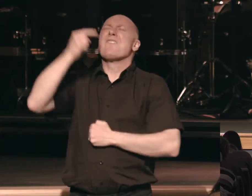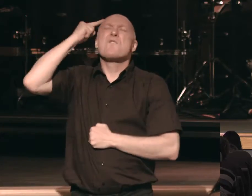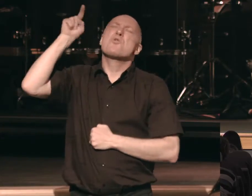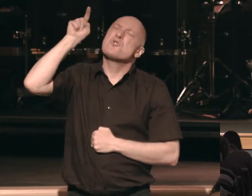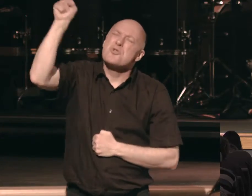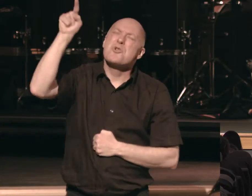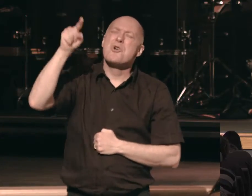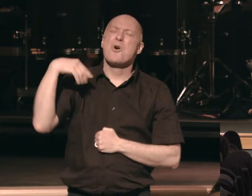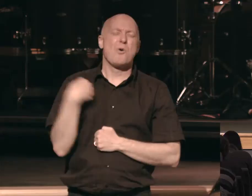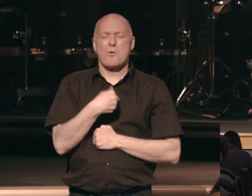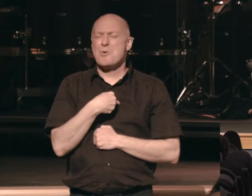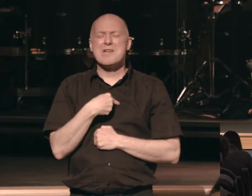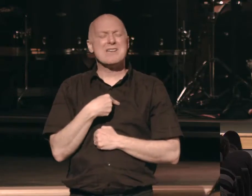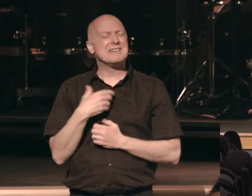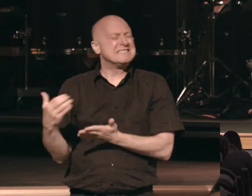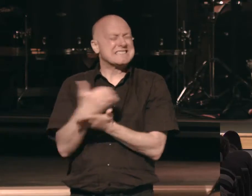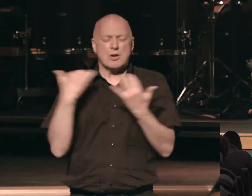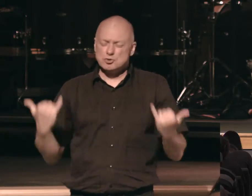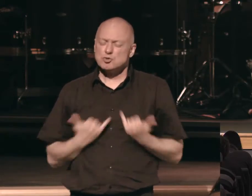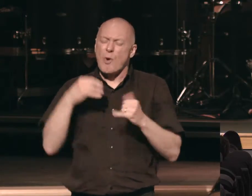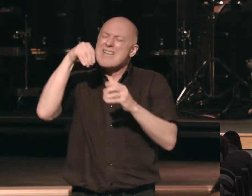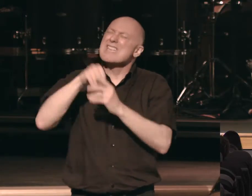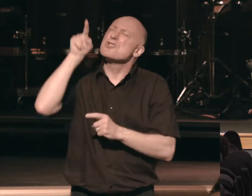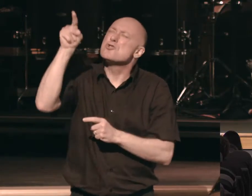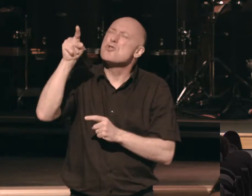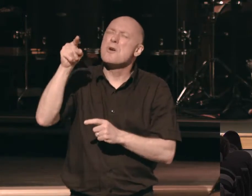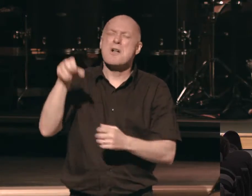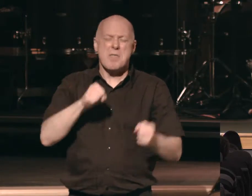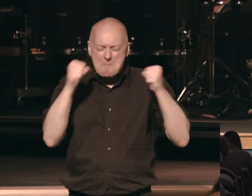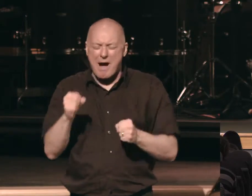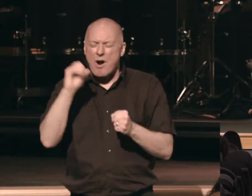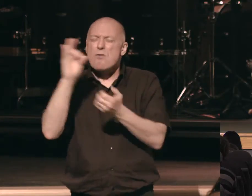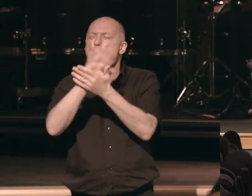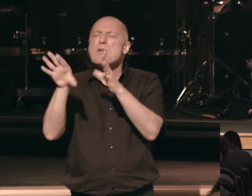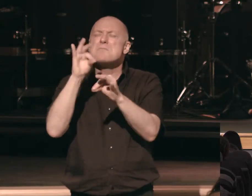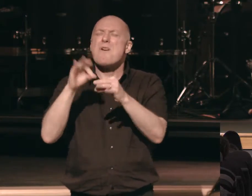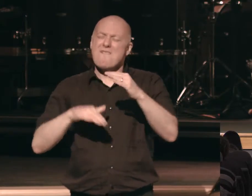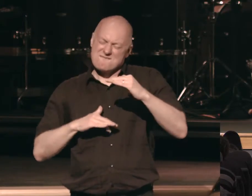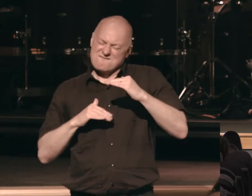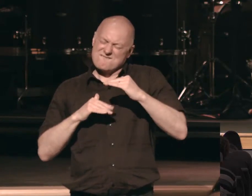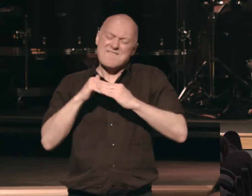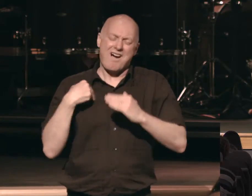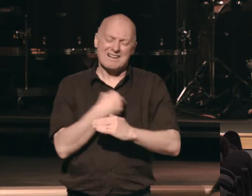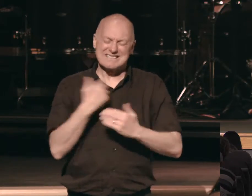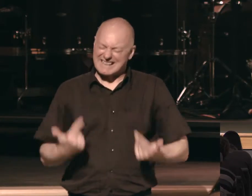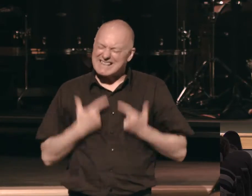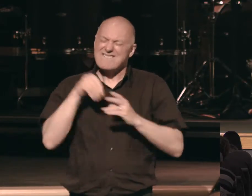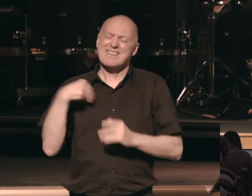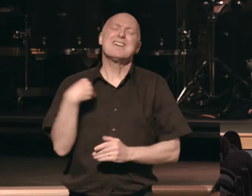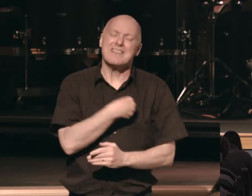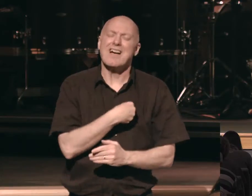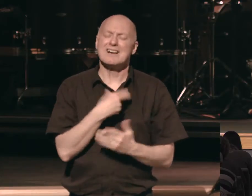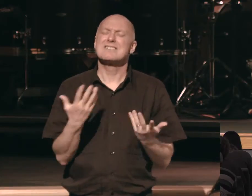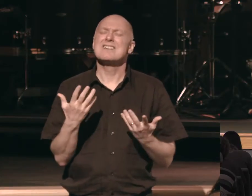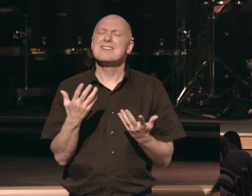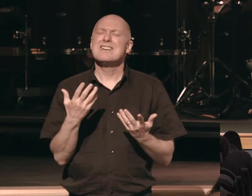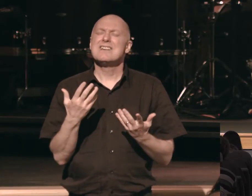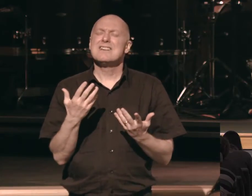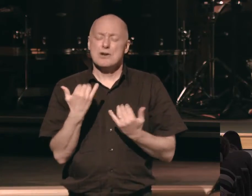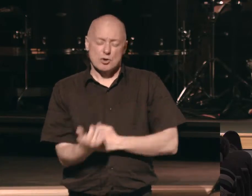you, the joy that we desire to have in you, the power of your Holy Spirit, Lord, filling us, living in